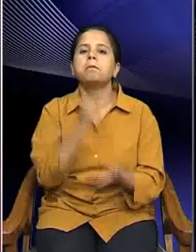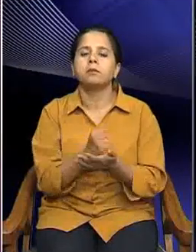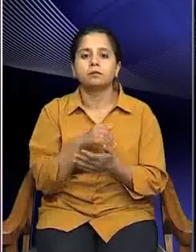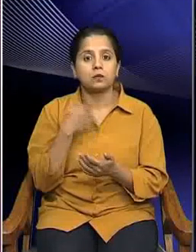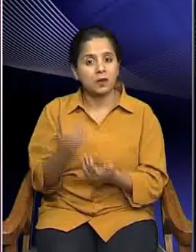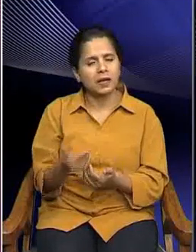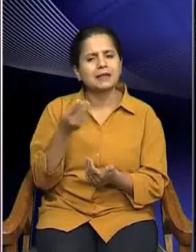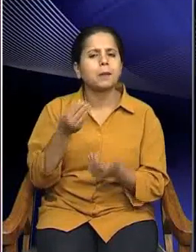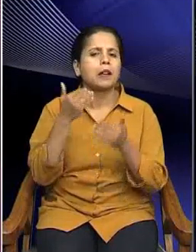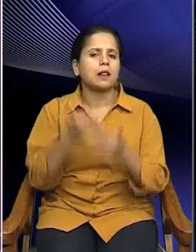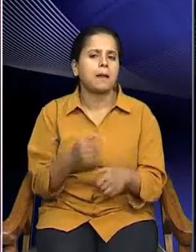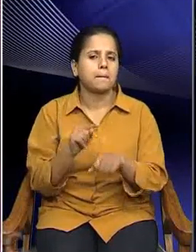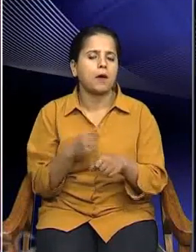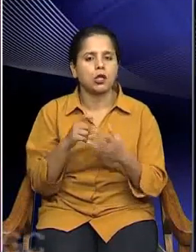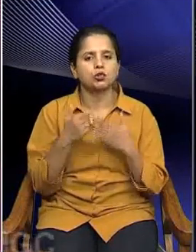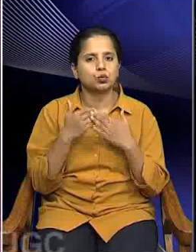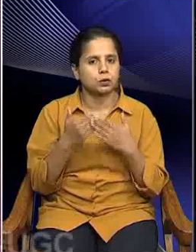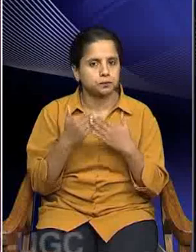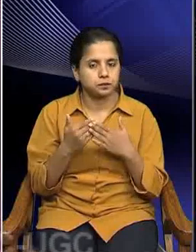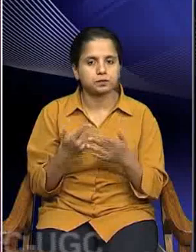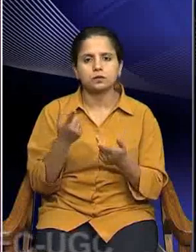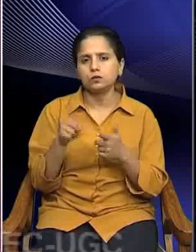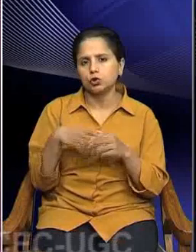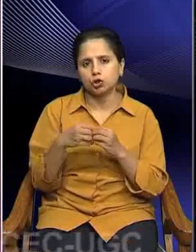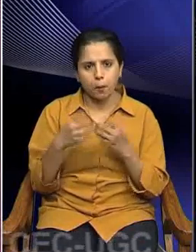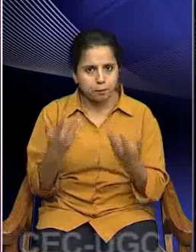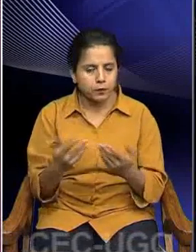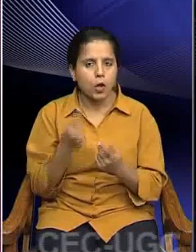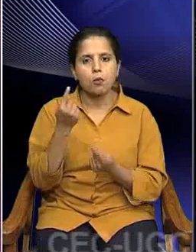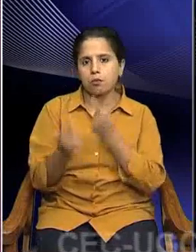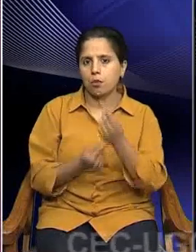limited opportunities of education, occupation,